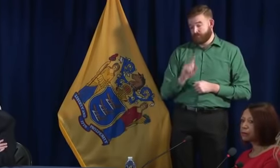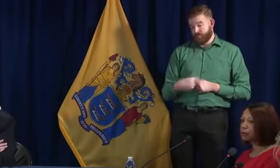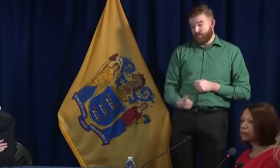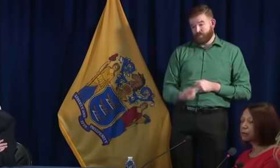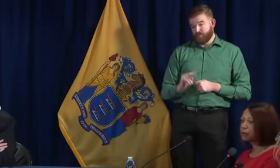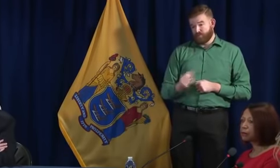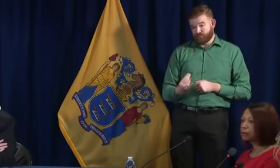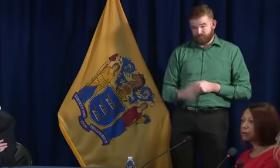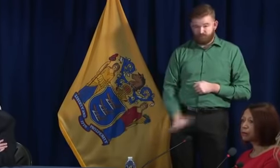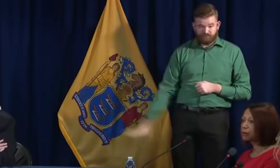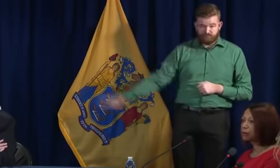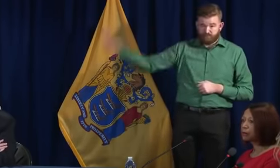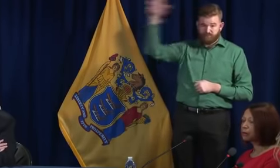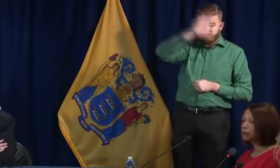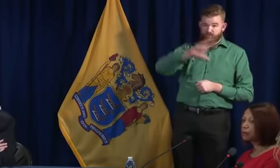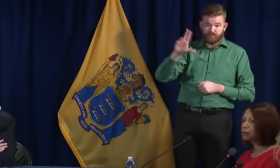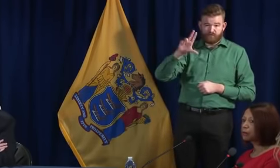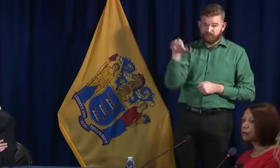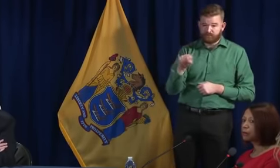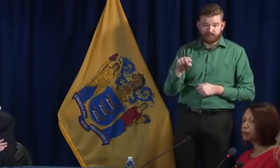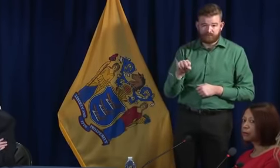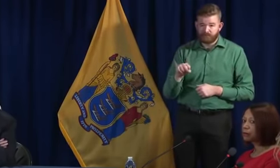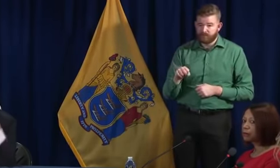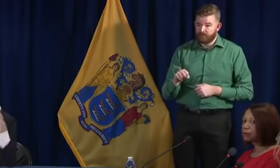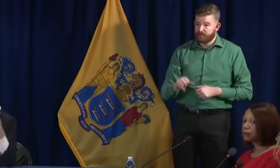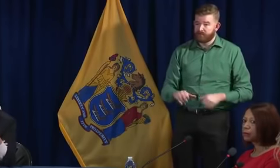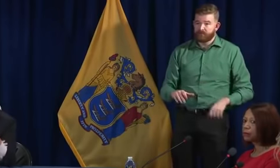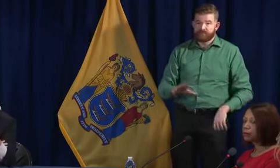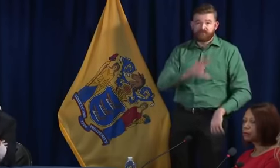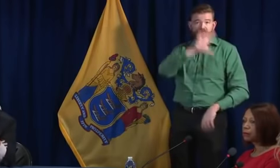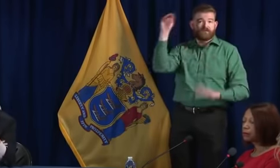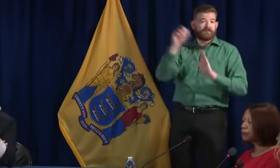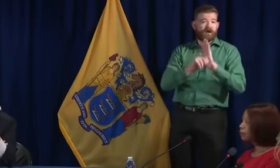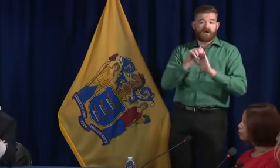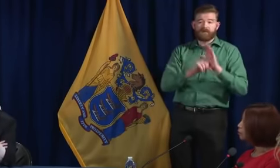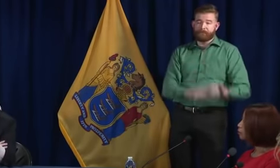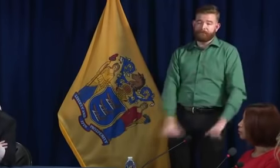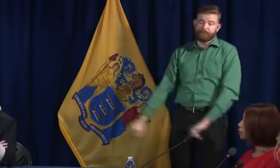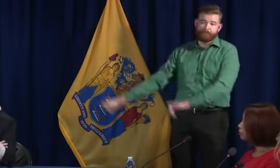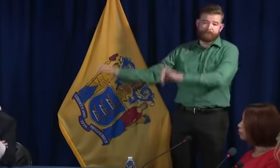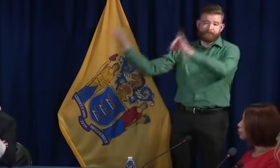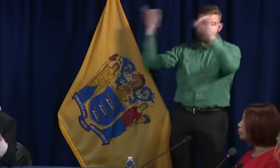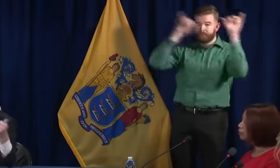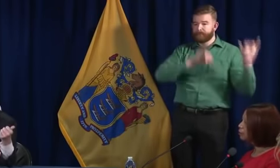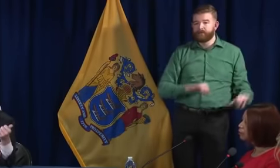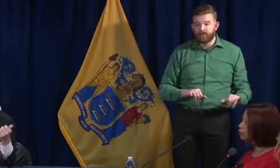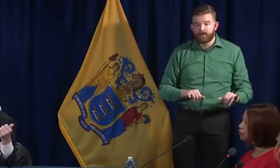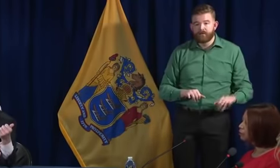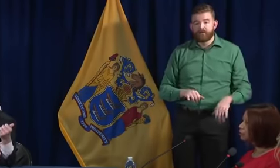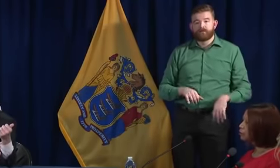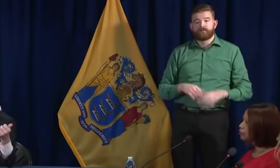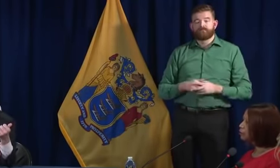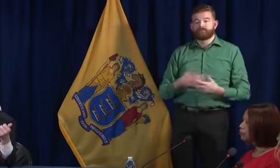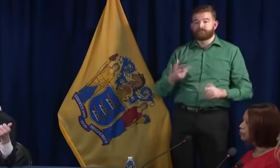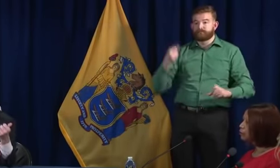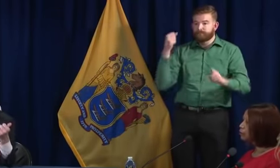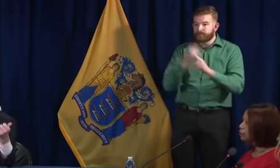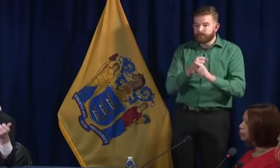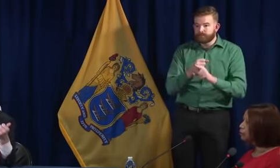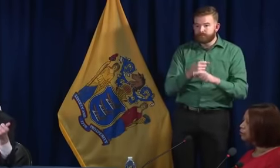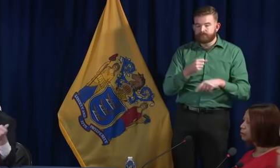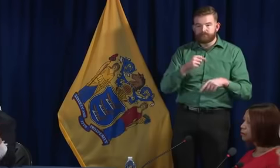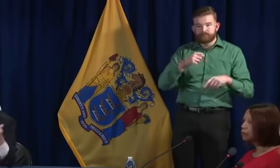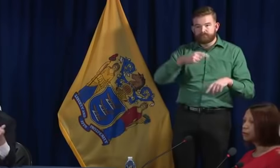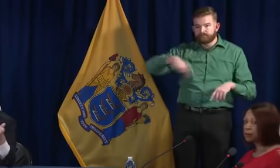of 50 where the impact is going to be significant on individuals and workers and all the things that Carol,